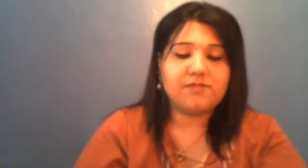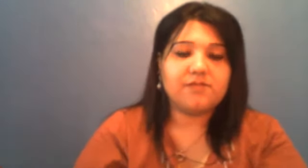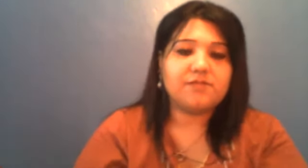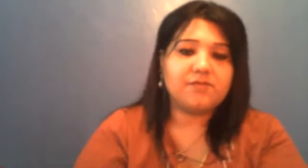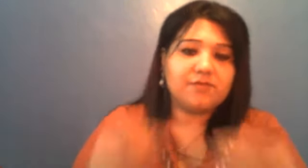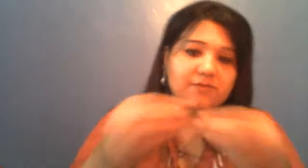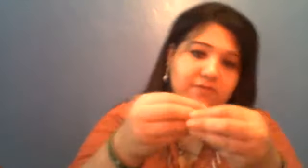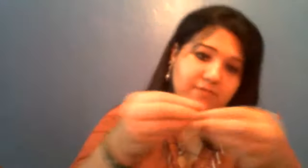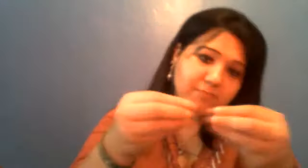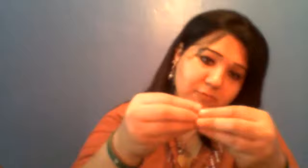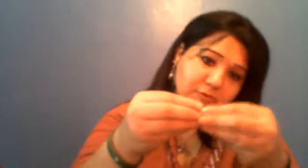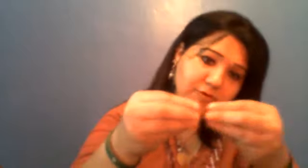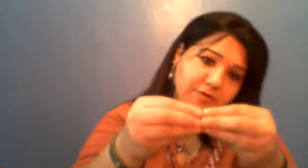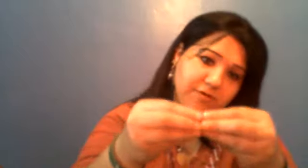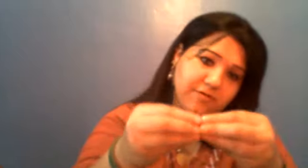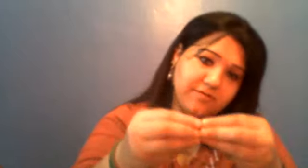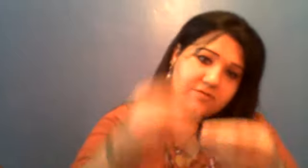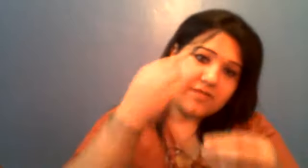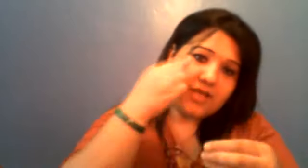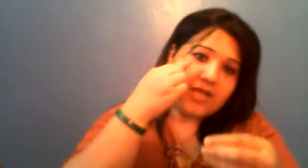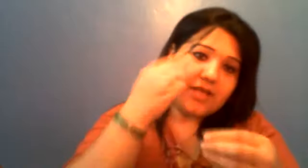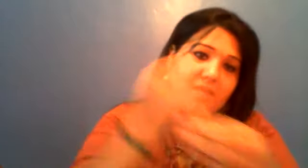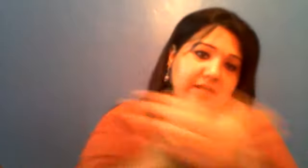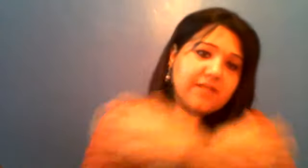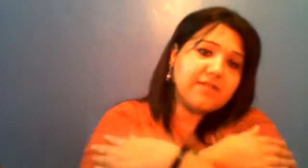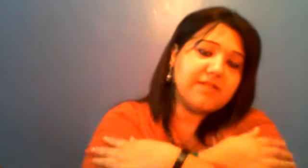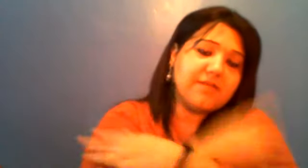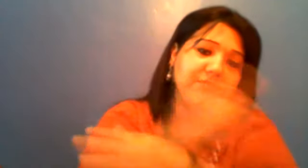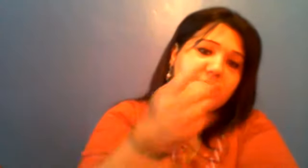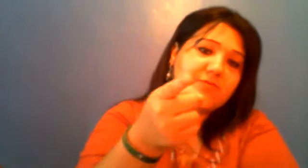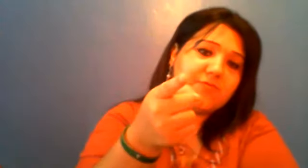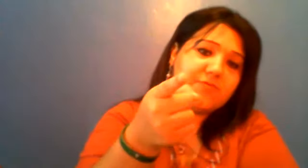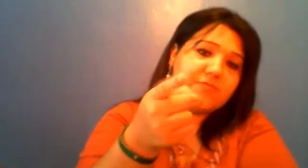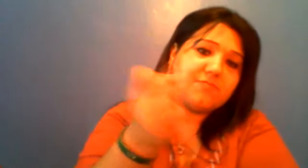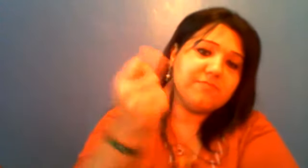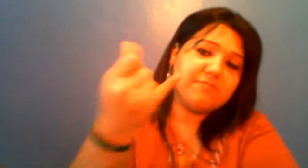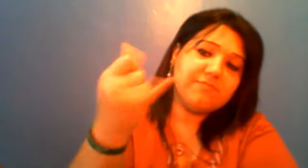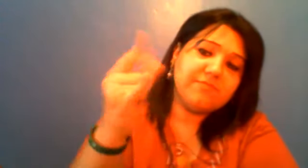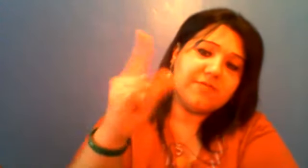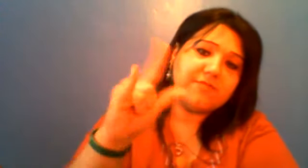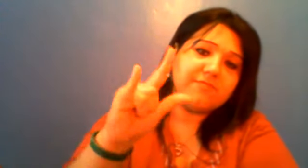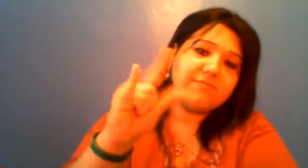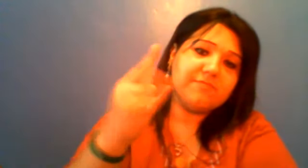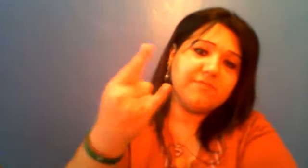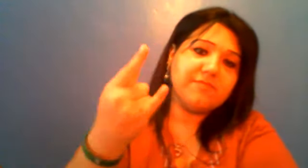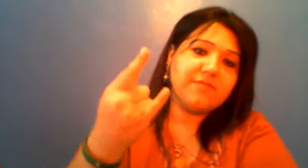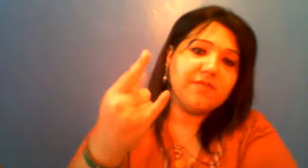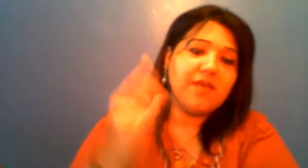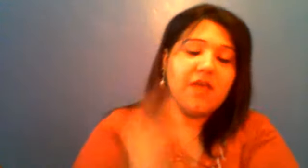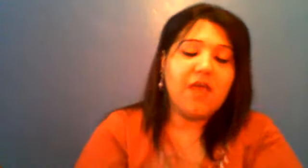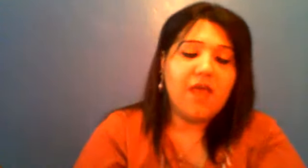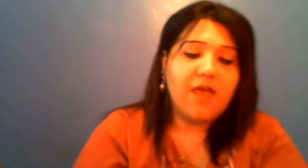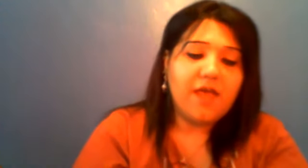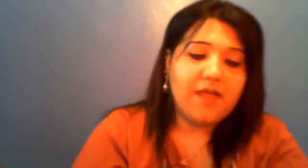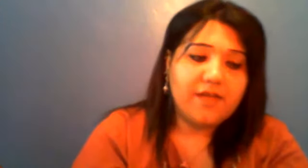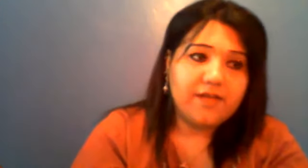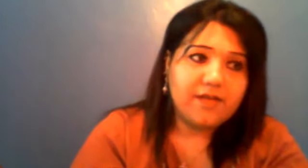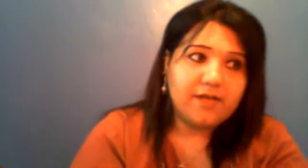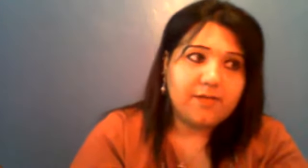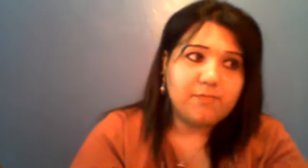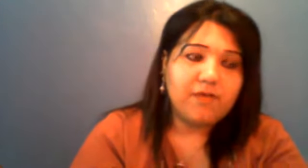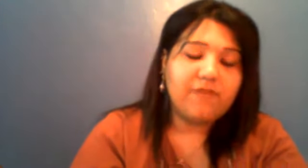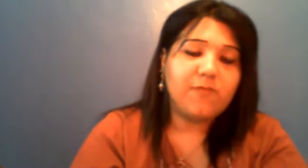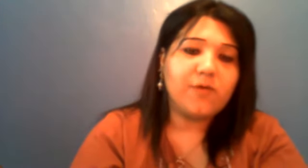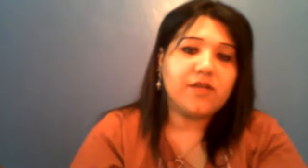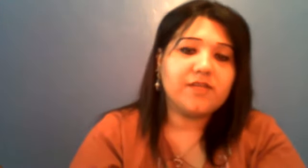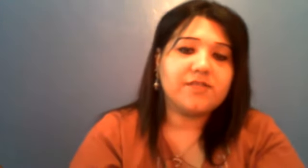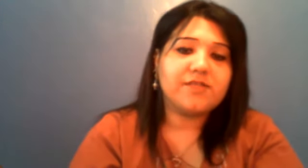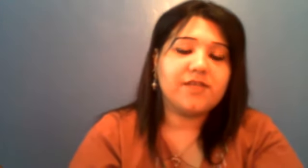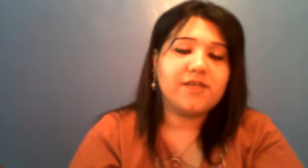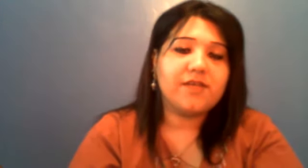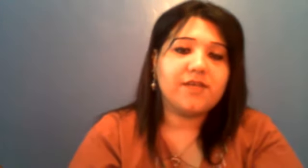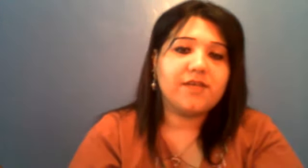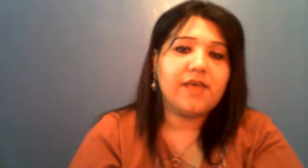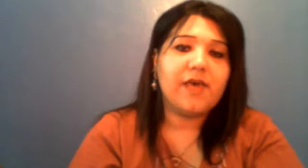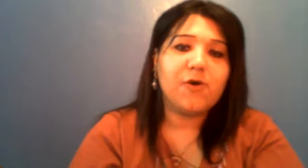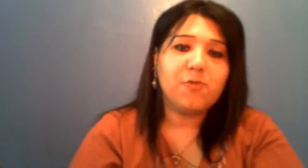So, more, I love you, um, And, um, if you wanna say help,